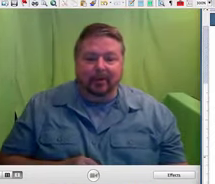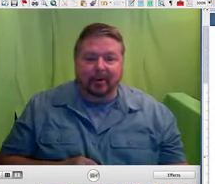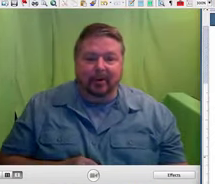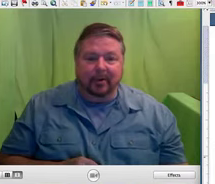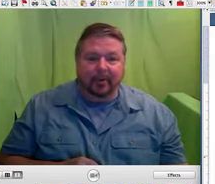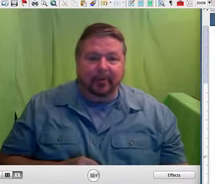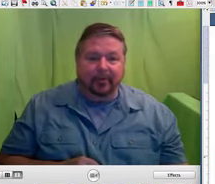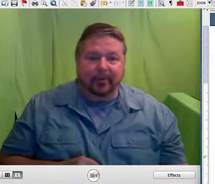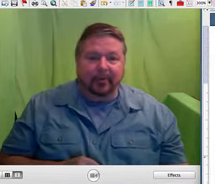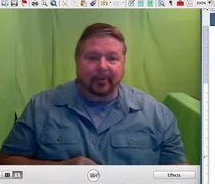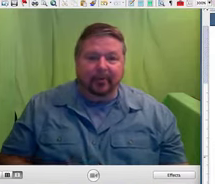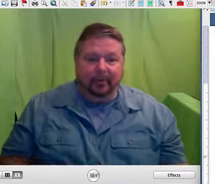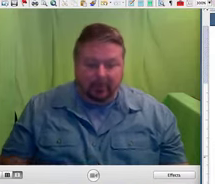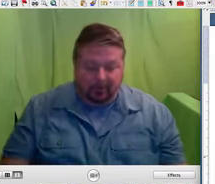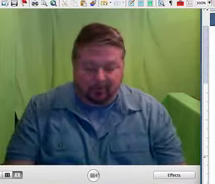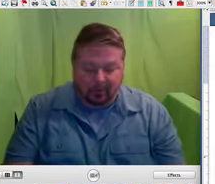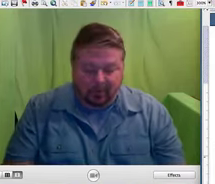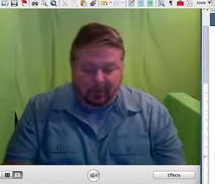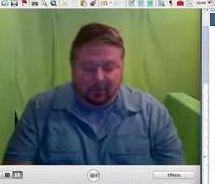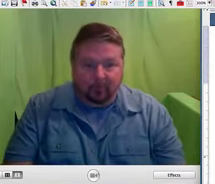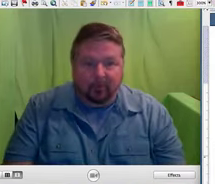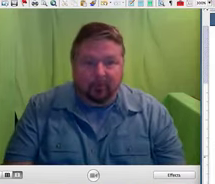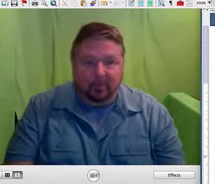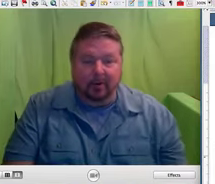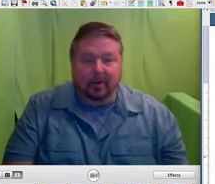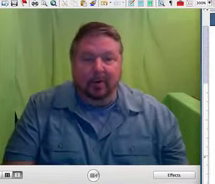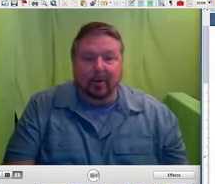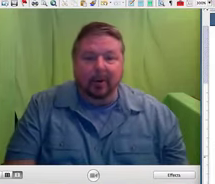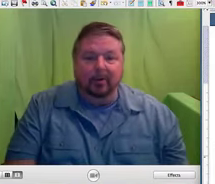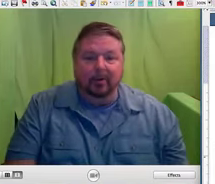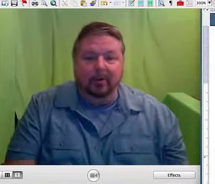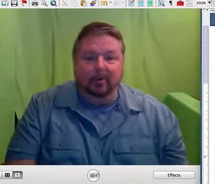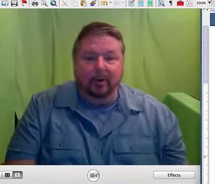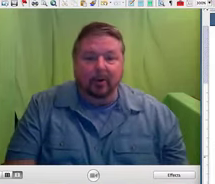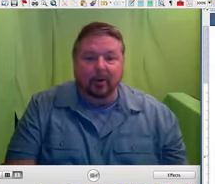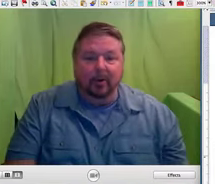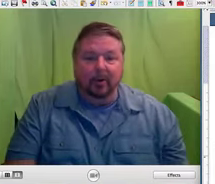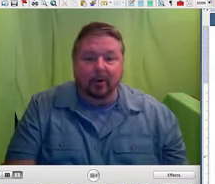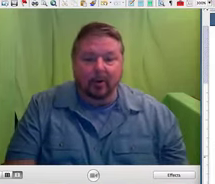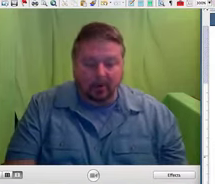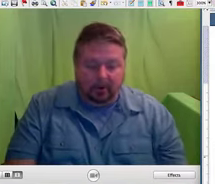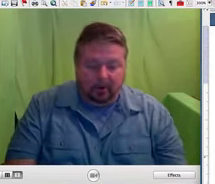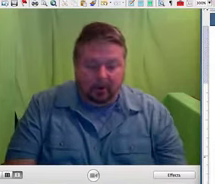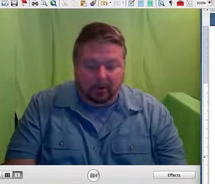phrase, you have food, and you have